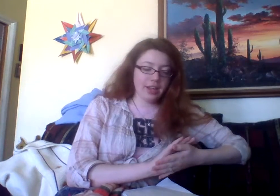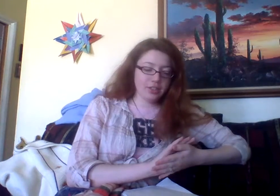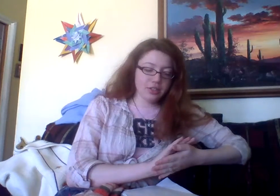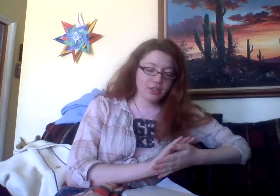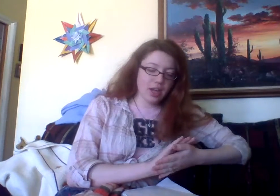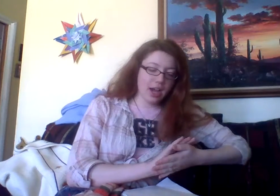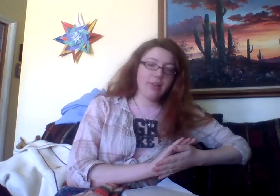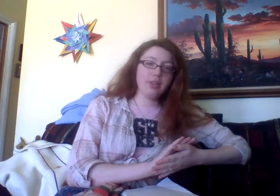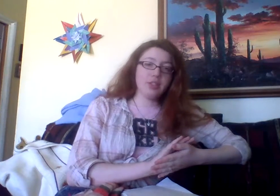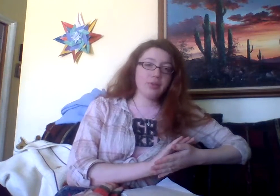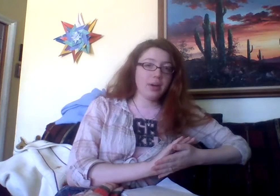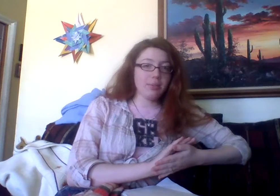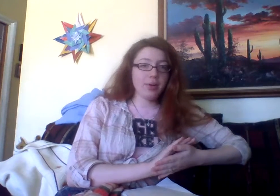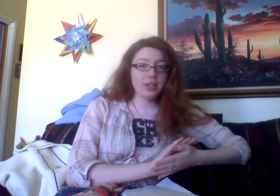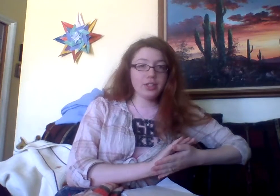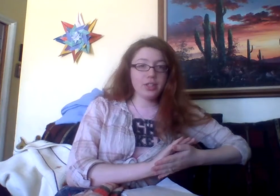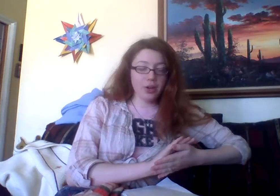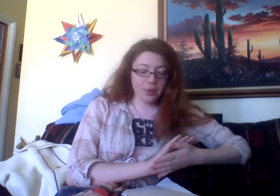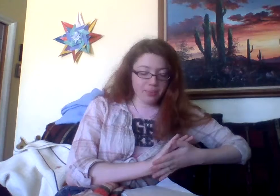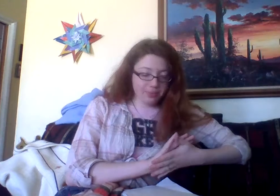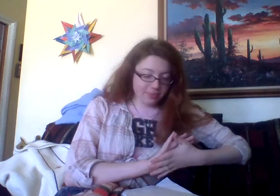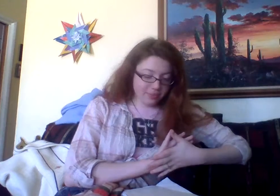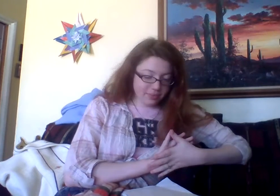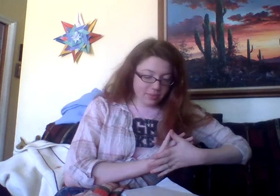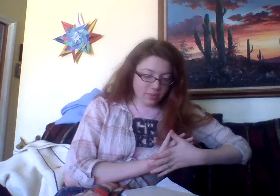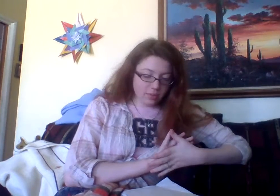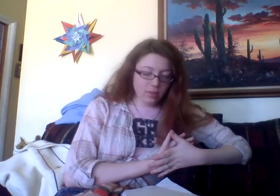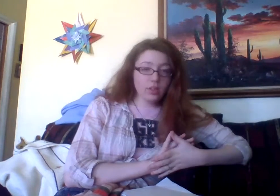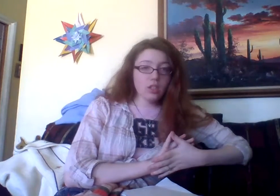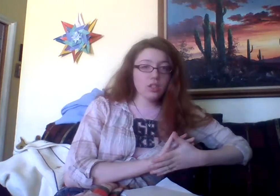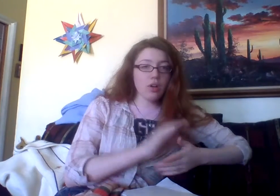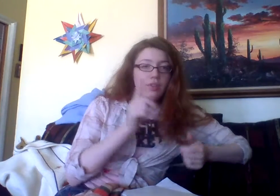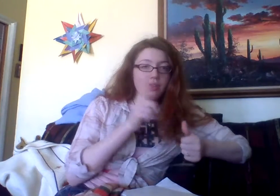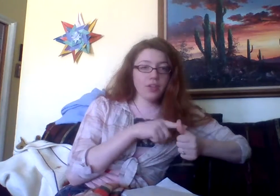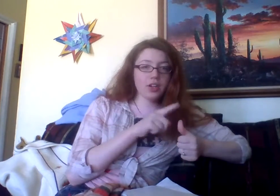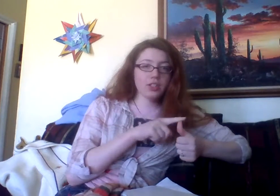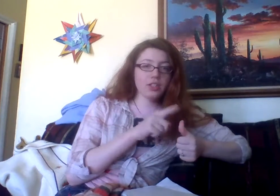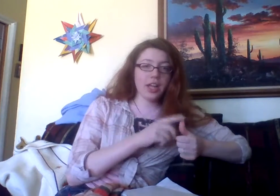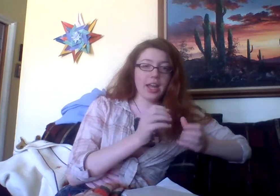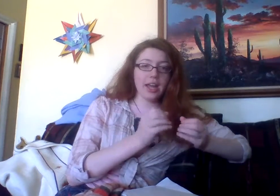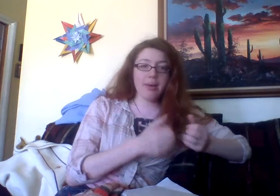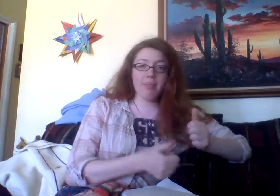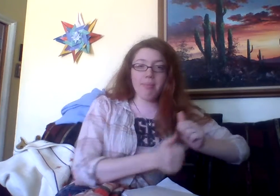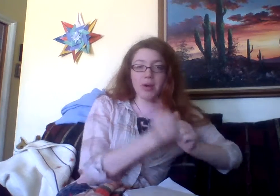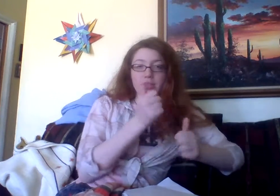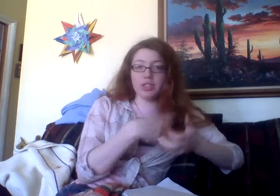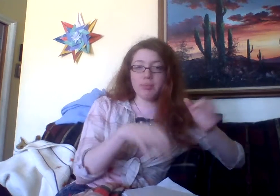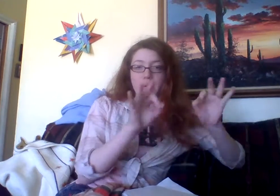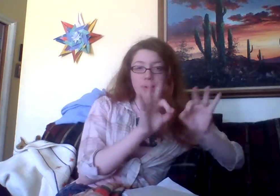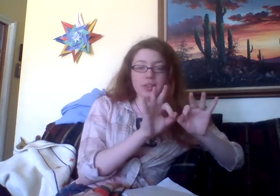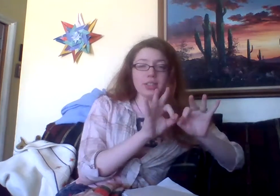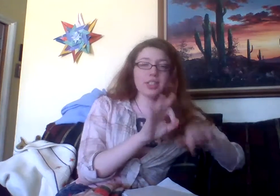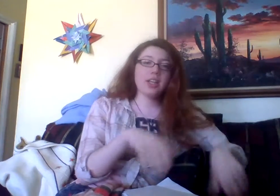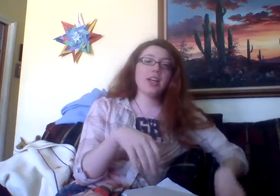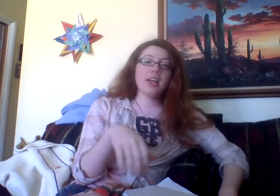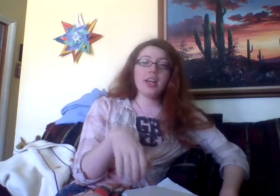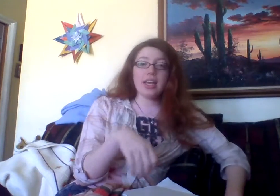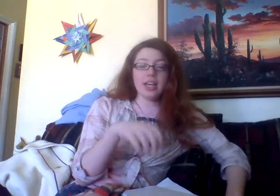negation sign, which are what I'm going to show you. So the first and most important